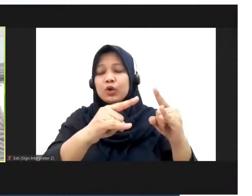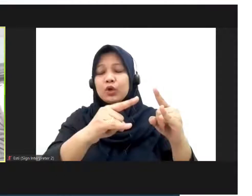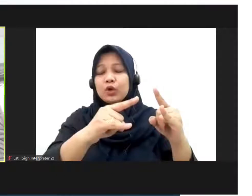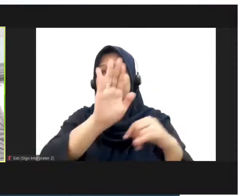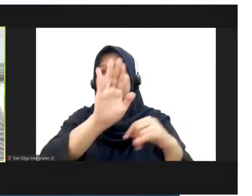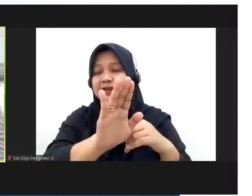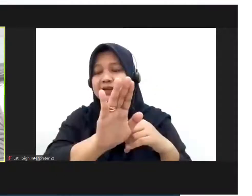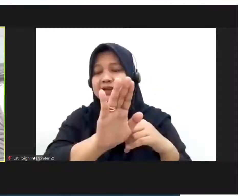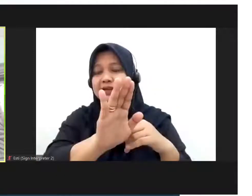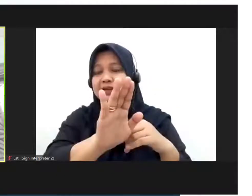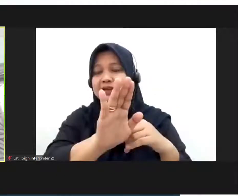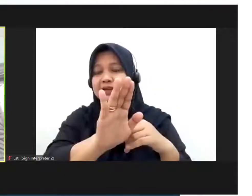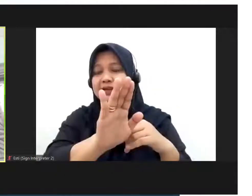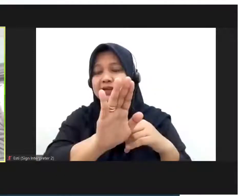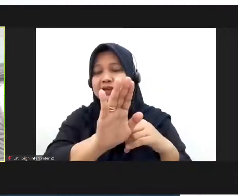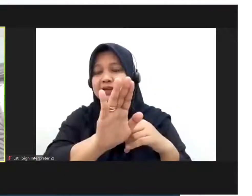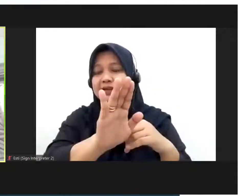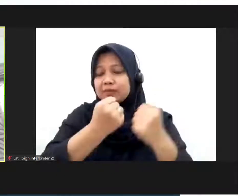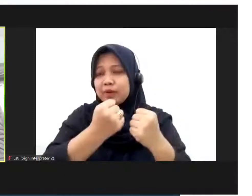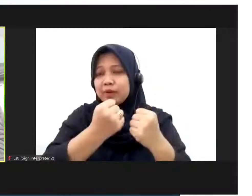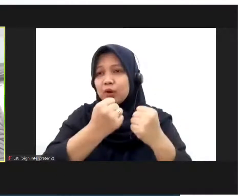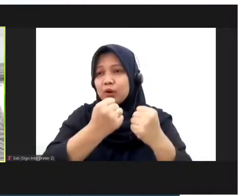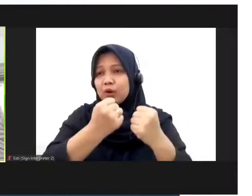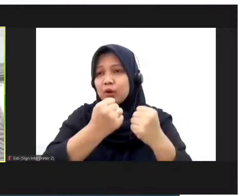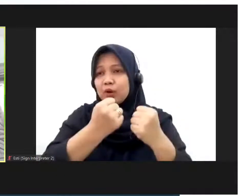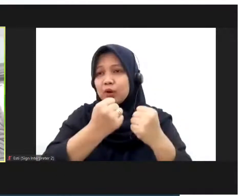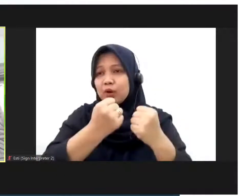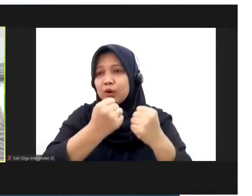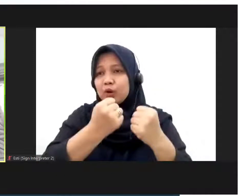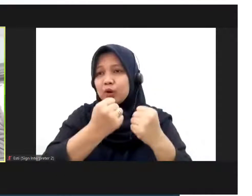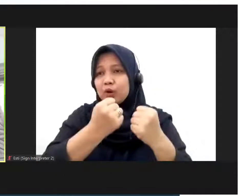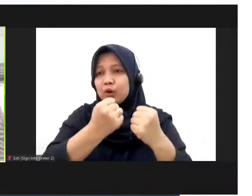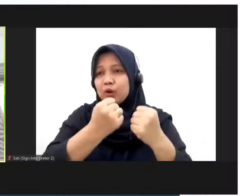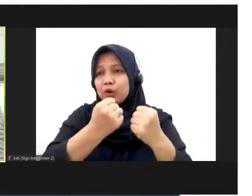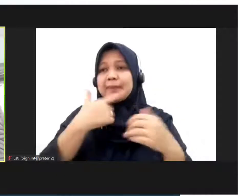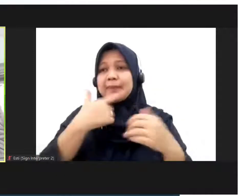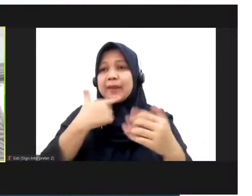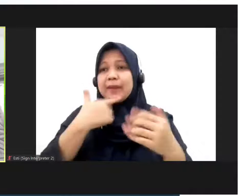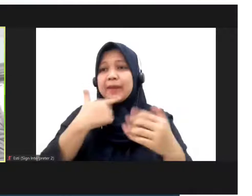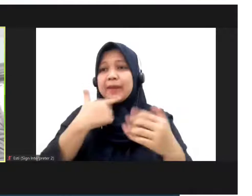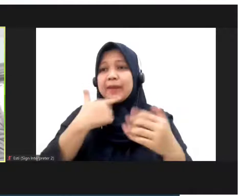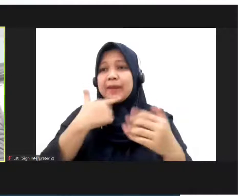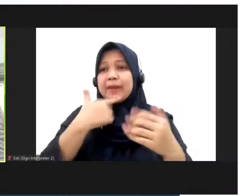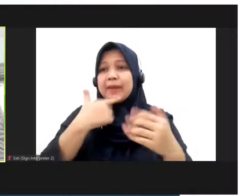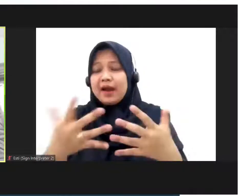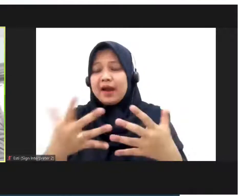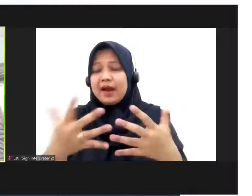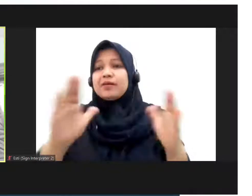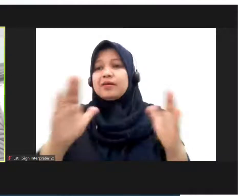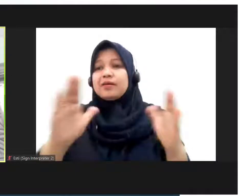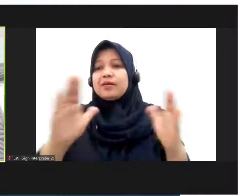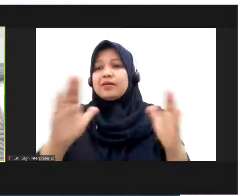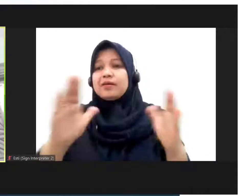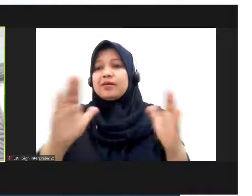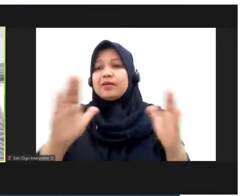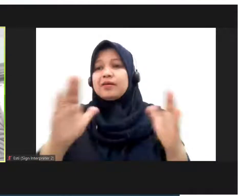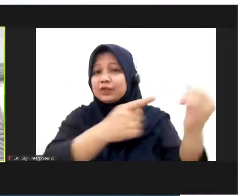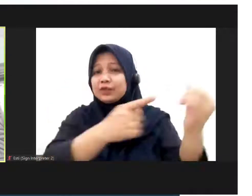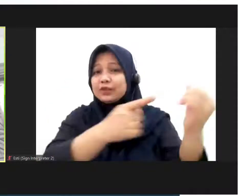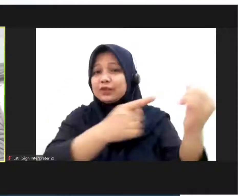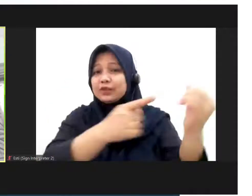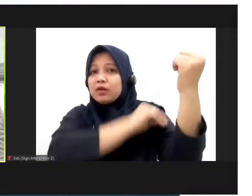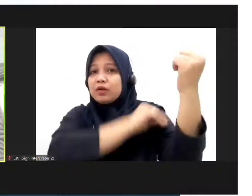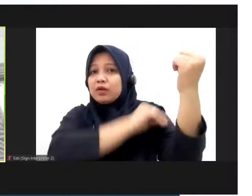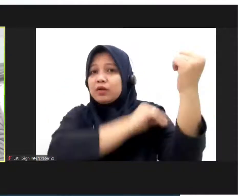that regard. What is also important is to build community capacity, both the capacity